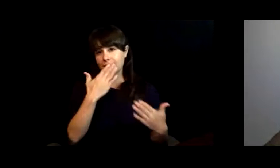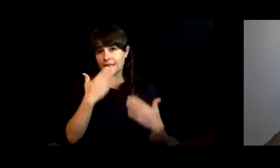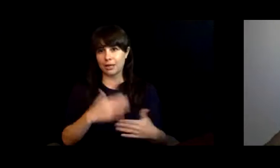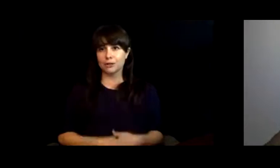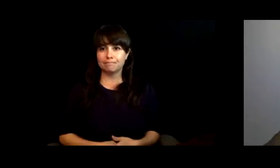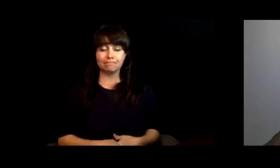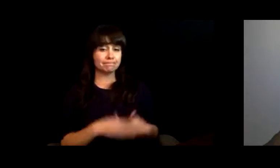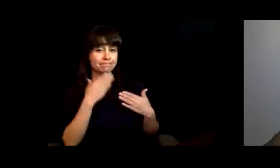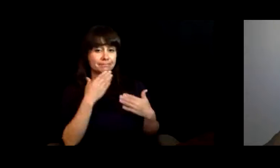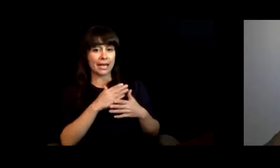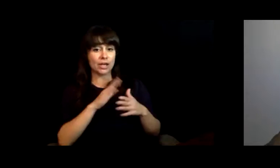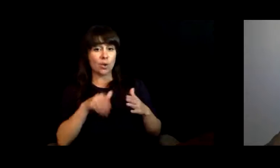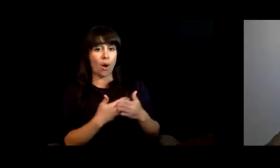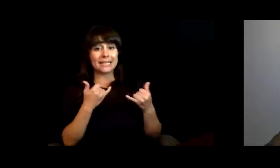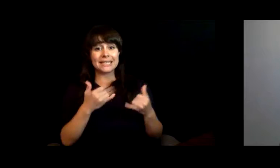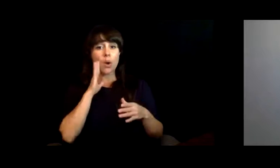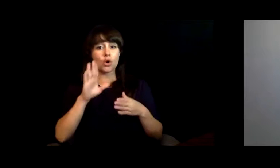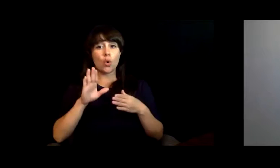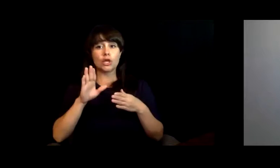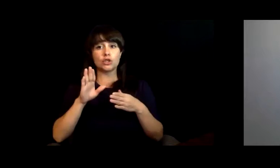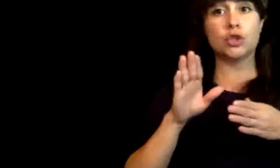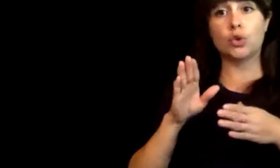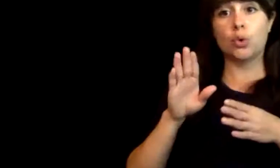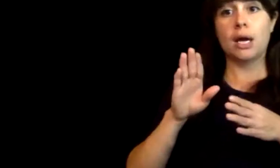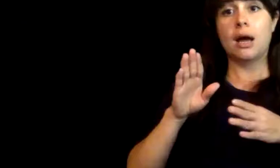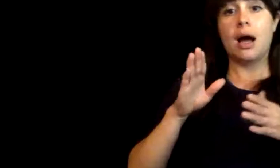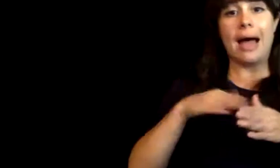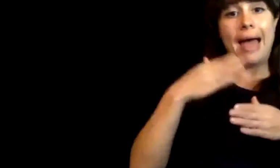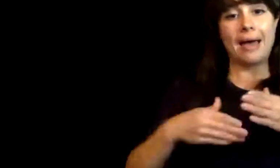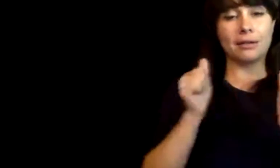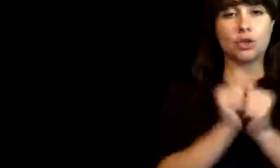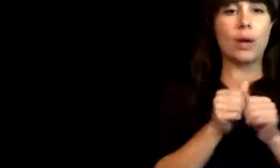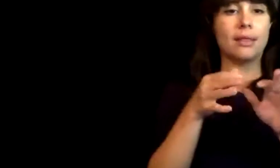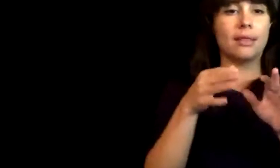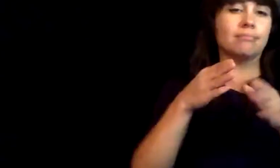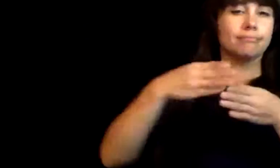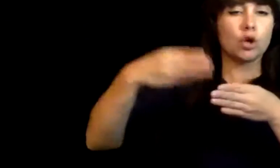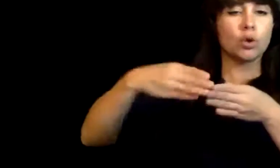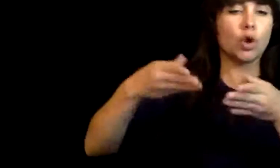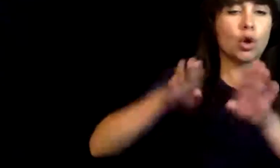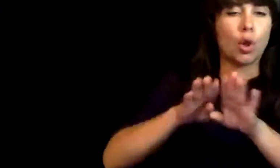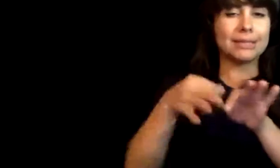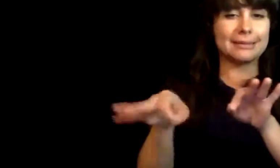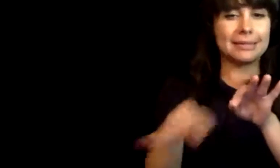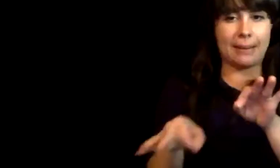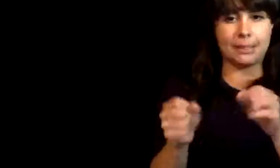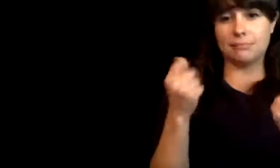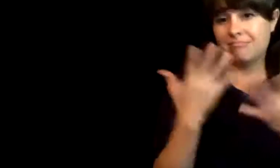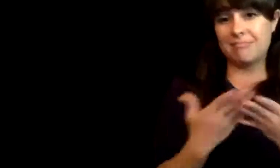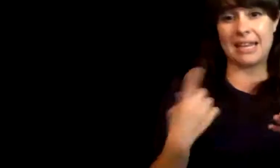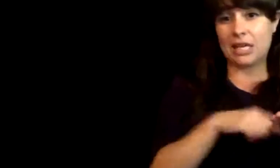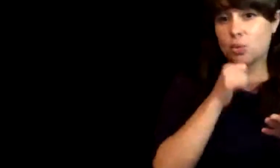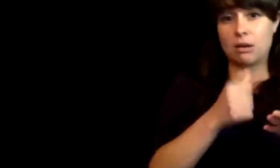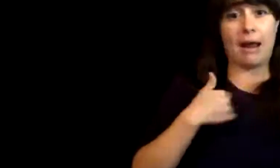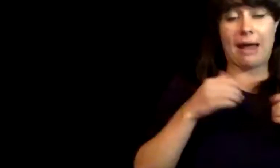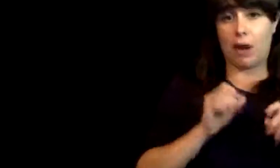Thank you all. And now we'll wrap things up with a chance for candidates to give a closing statement. And there are so many things we didn't get a chance to talk about tonight